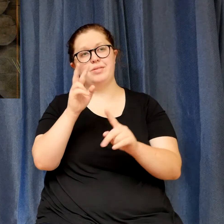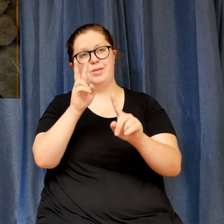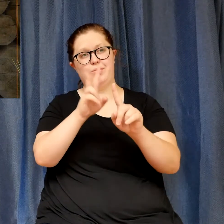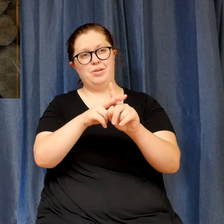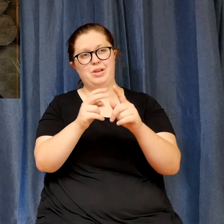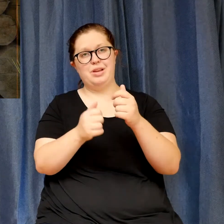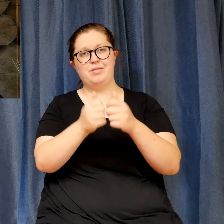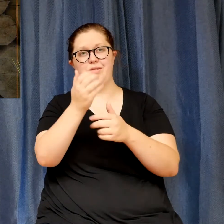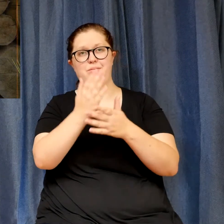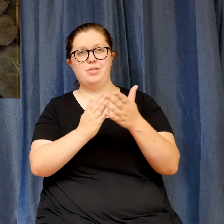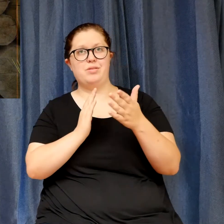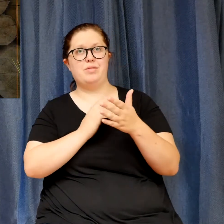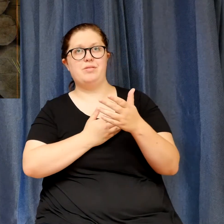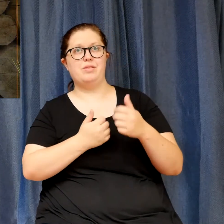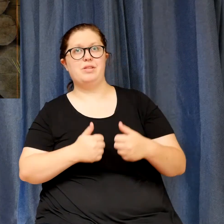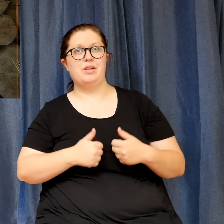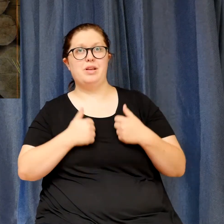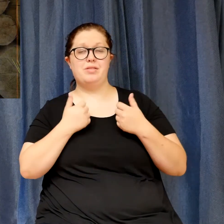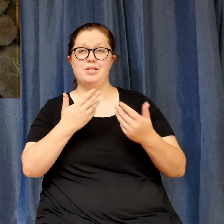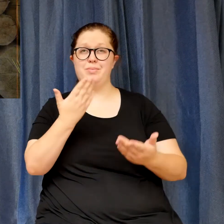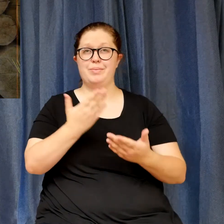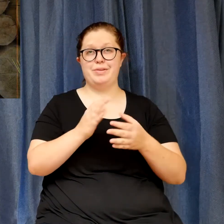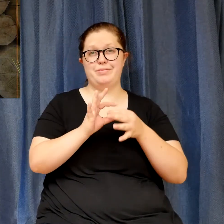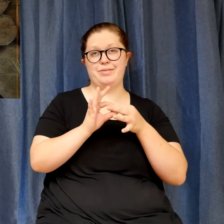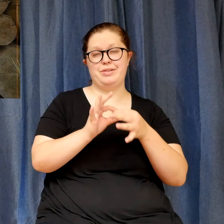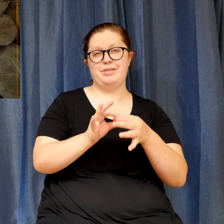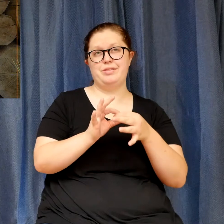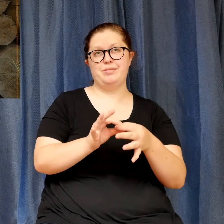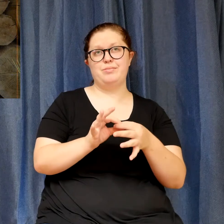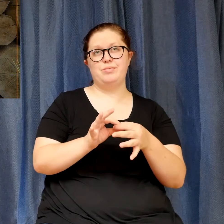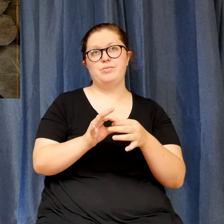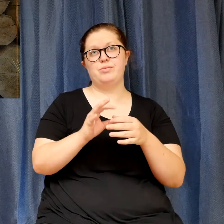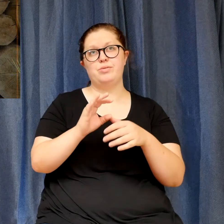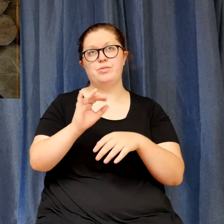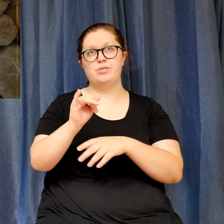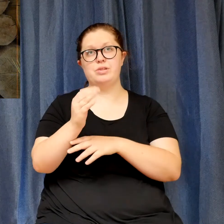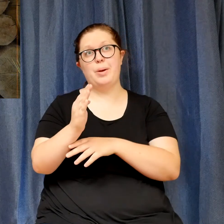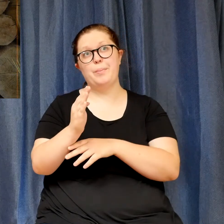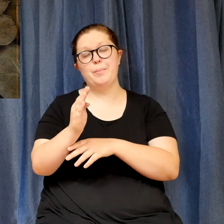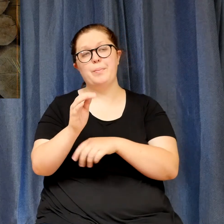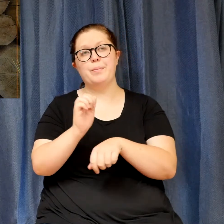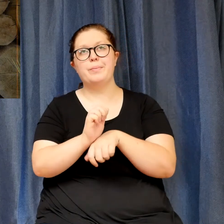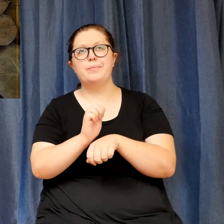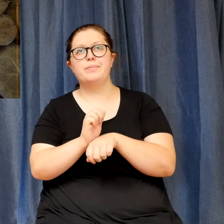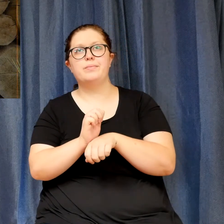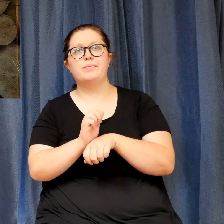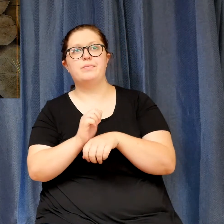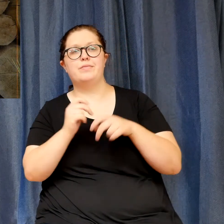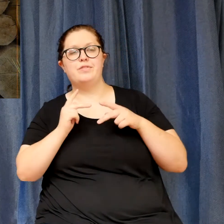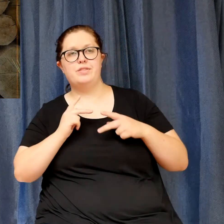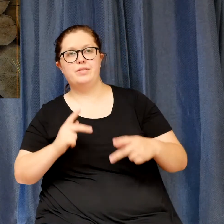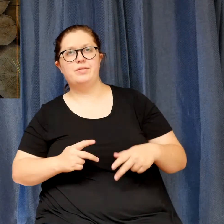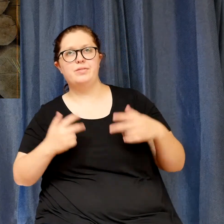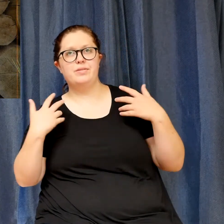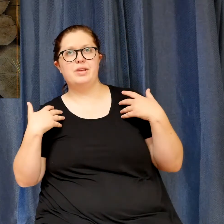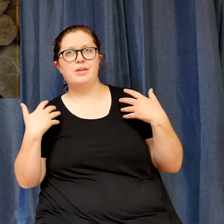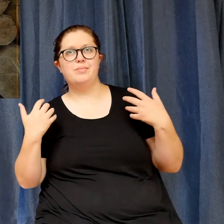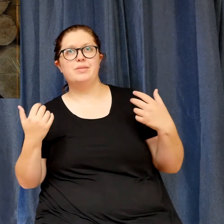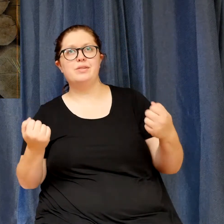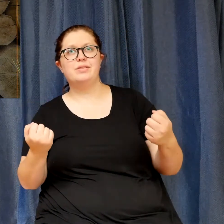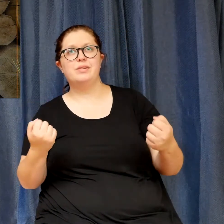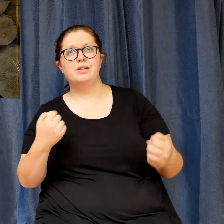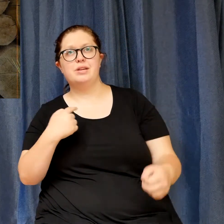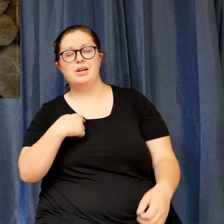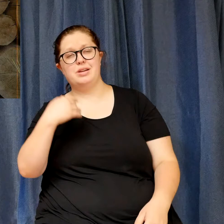our lives, whether it be relationships or jobs or that life source, physical